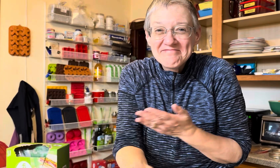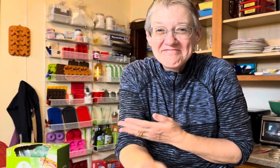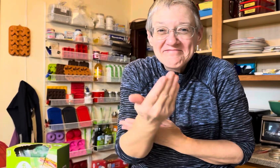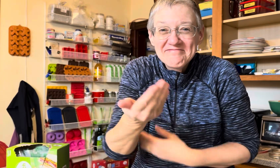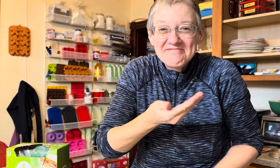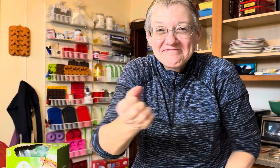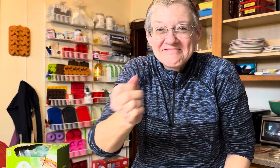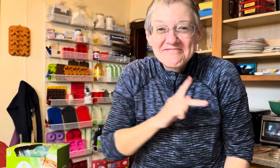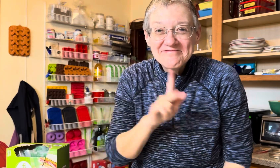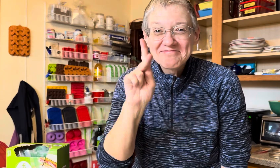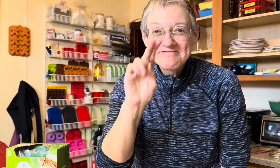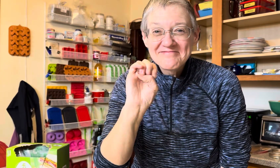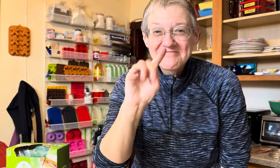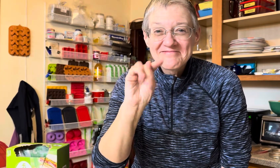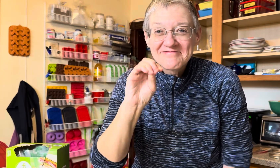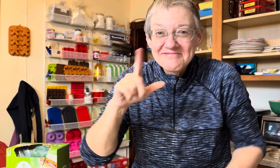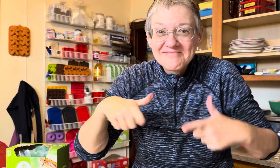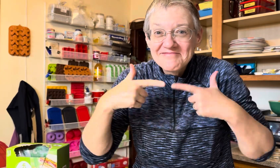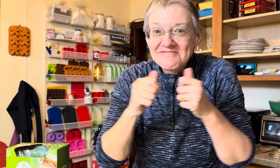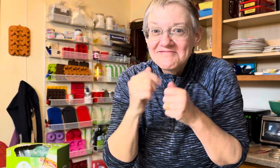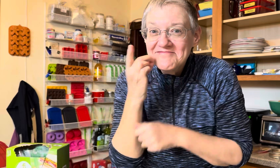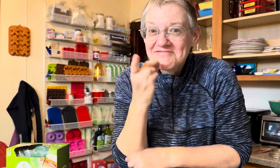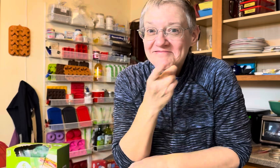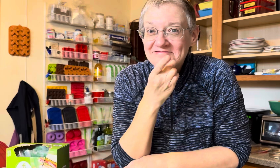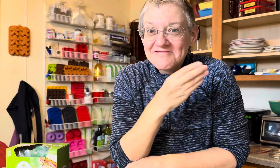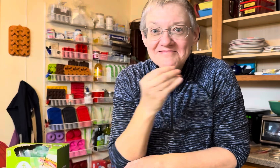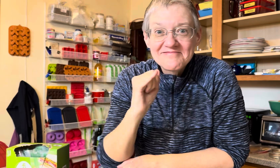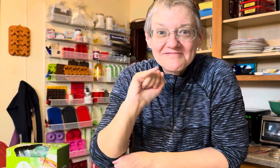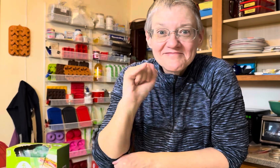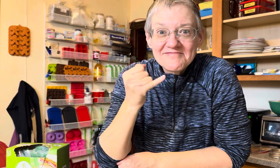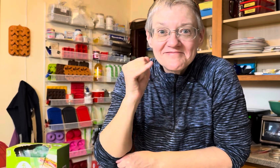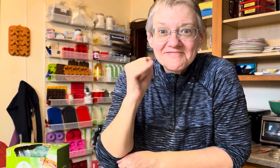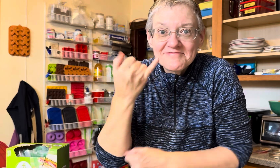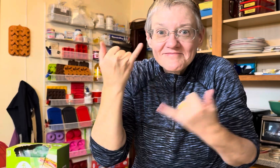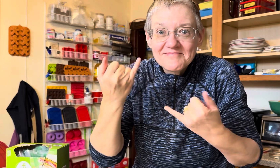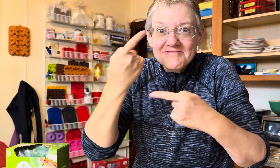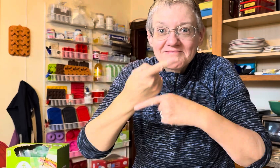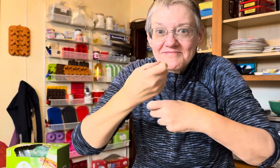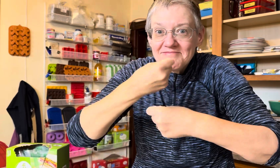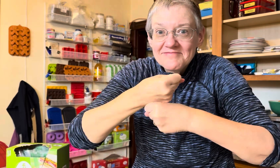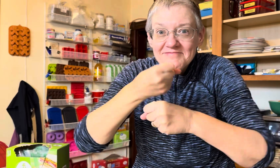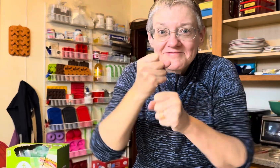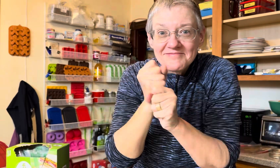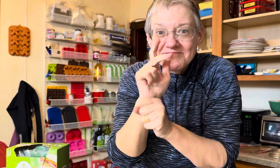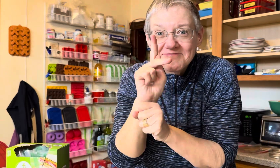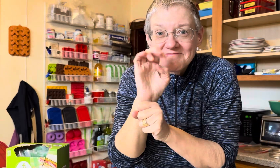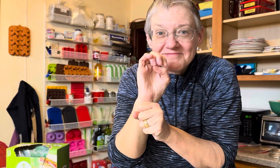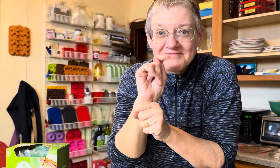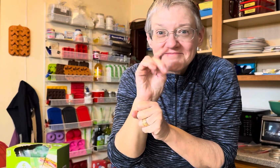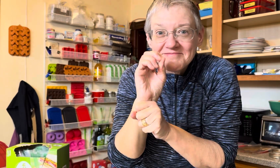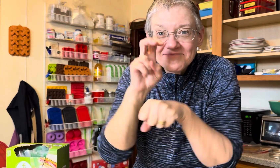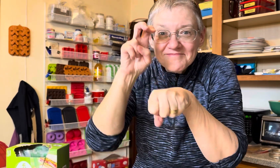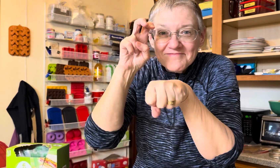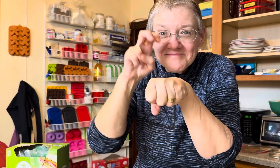Good morning and welcome back to Keto Living with Dale and Judith. Today we're going to make